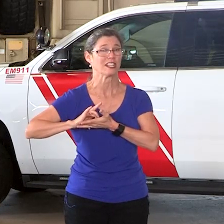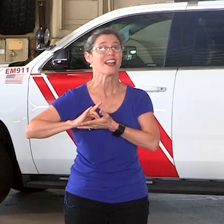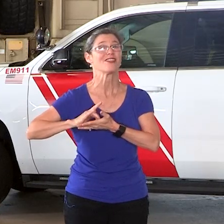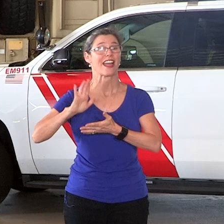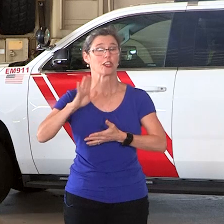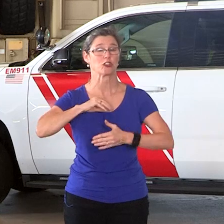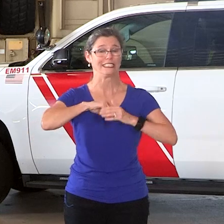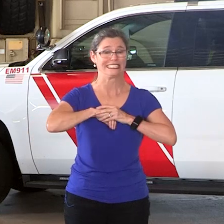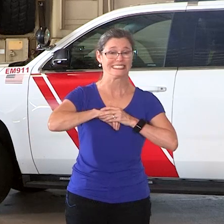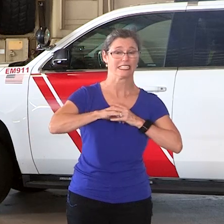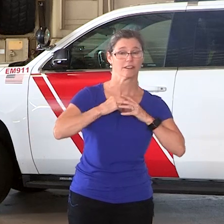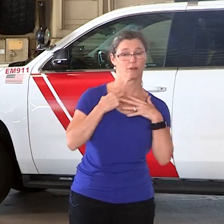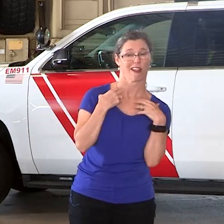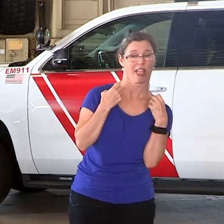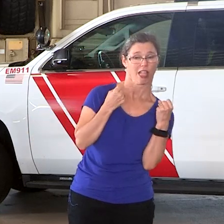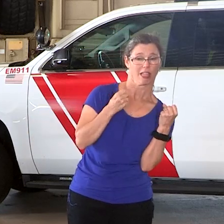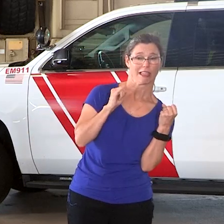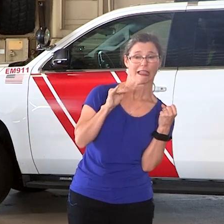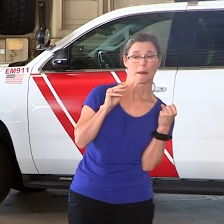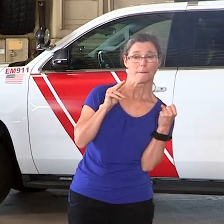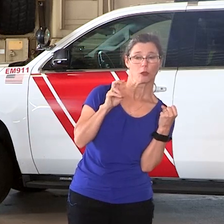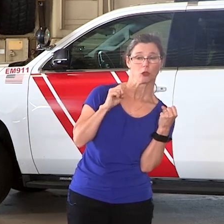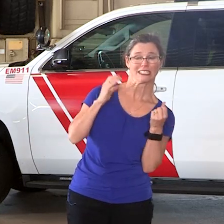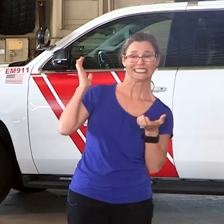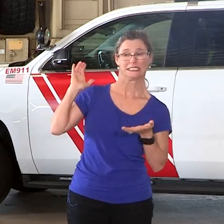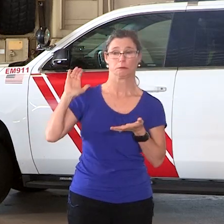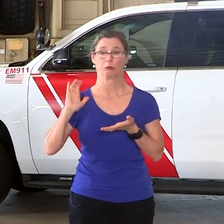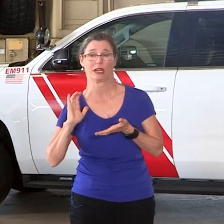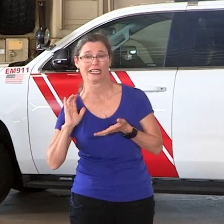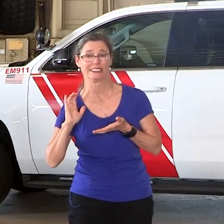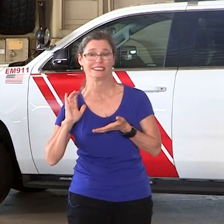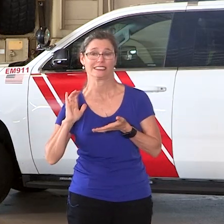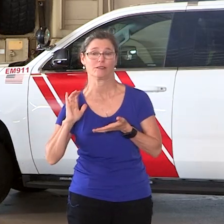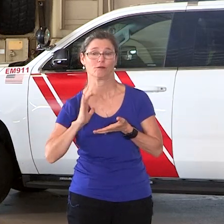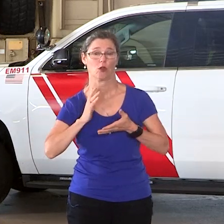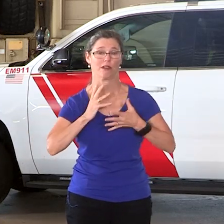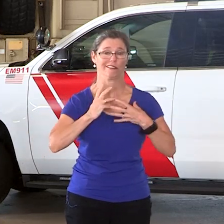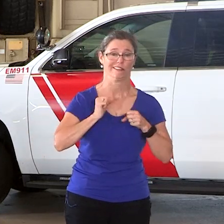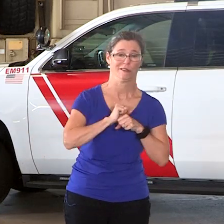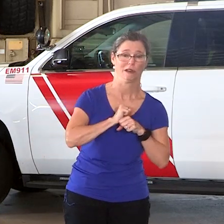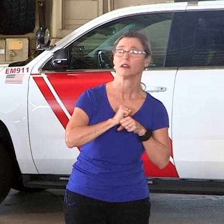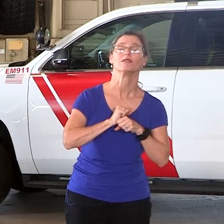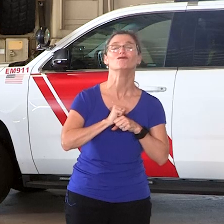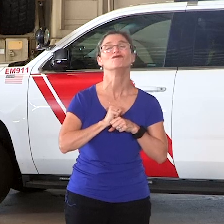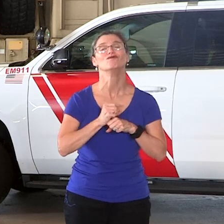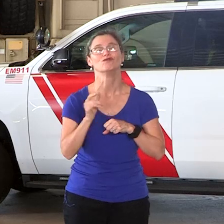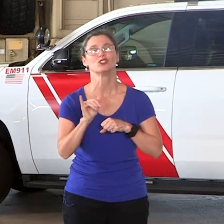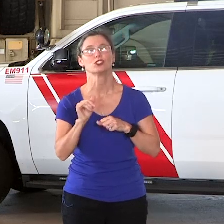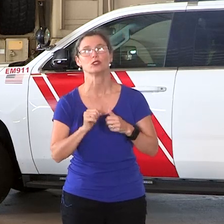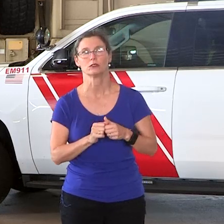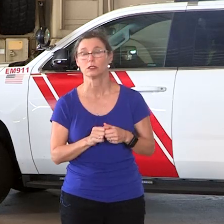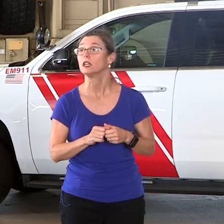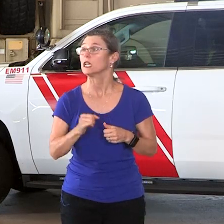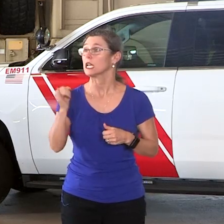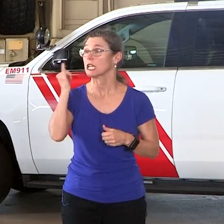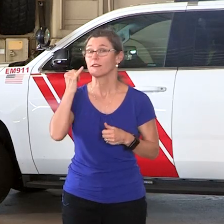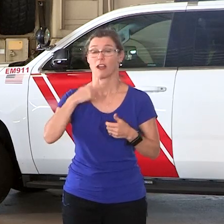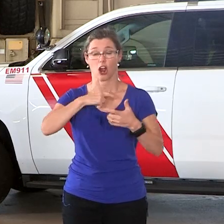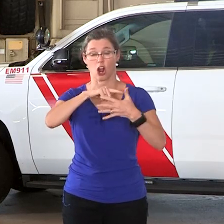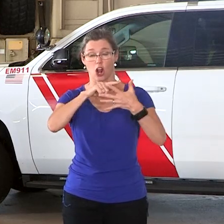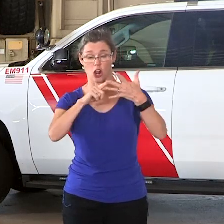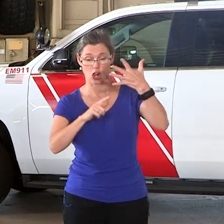system. If the patient meets all of these test criteria, questions, then they will proceed for